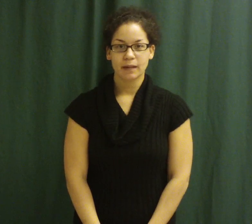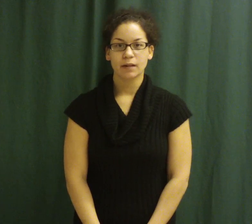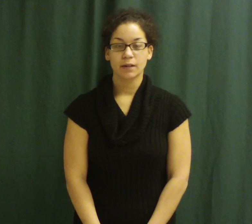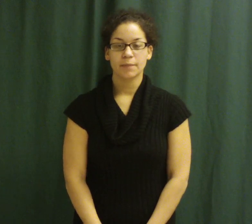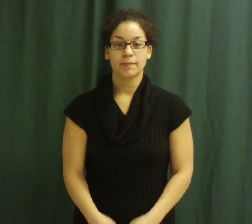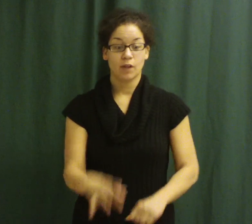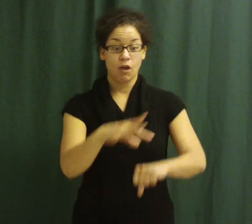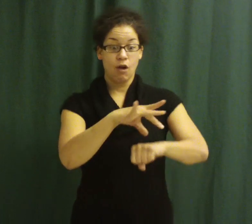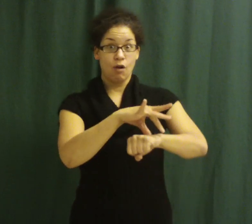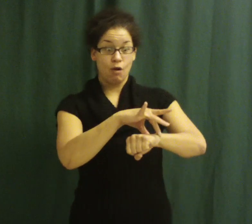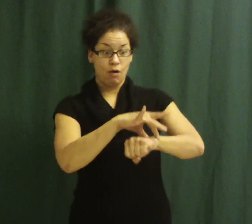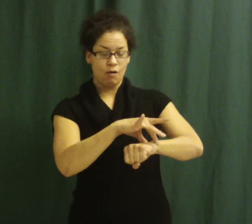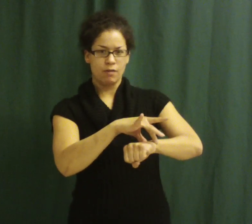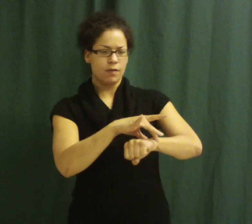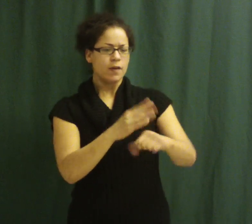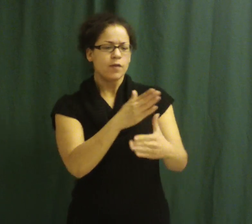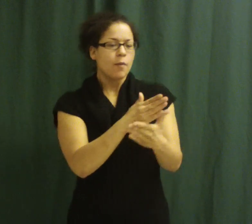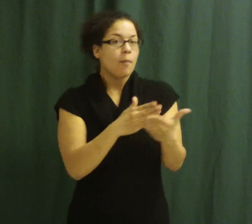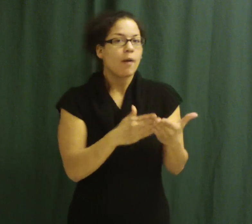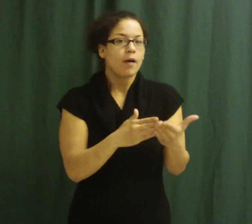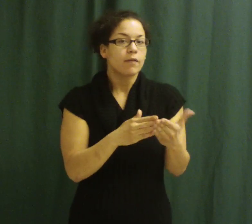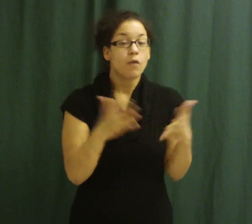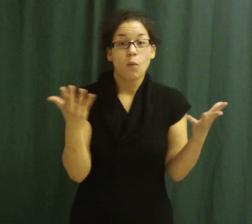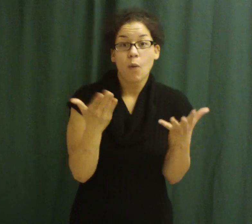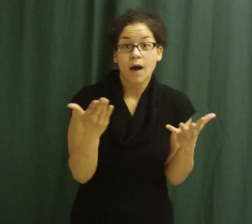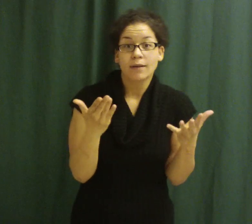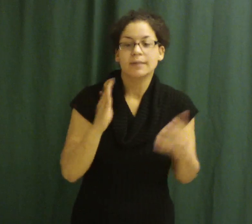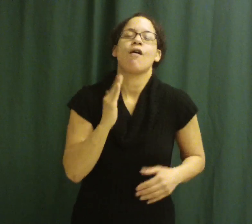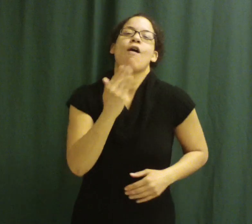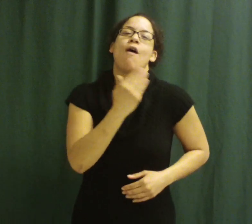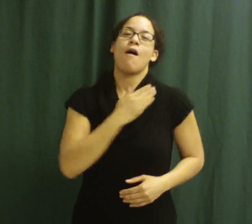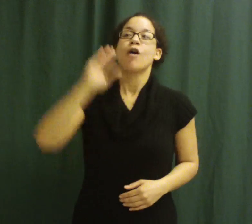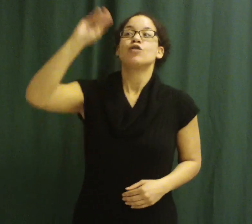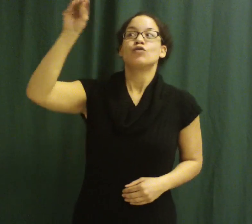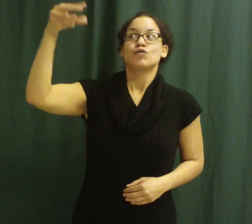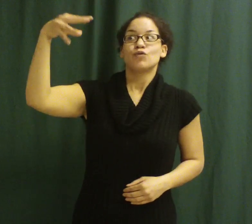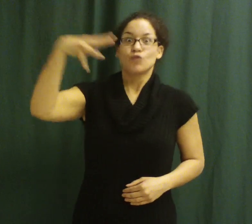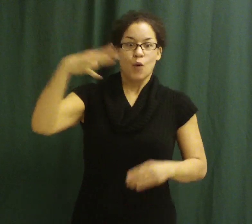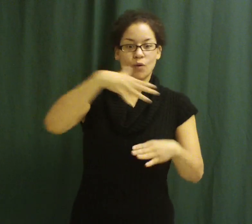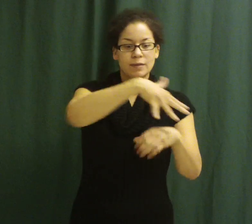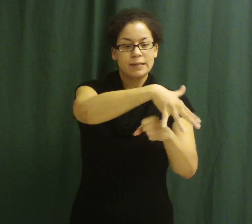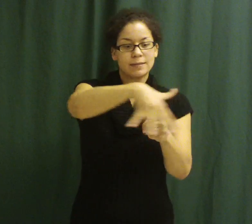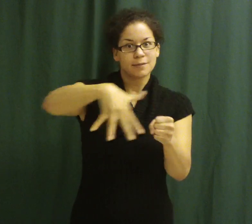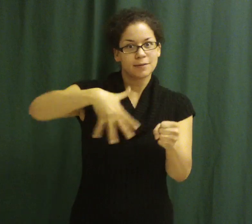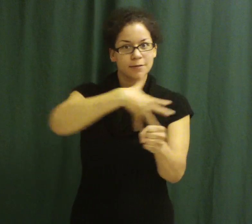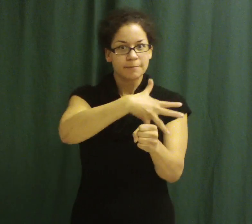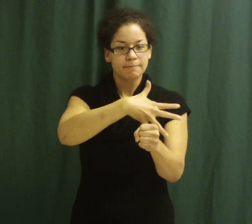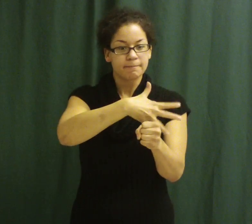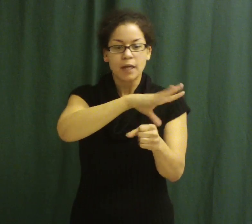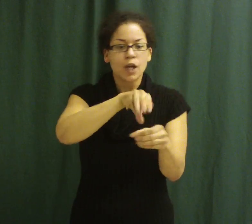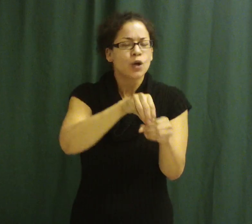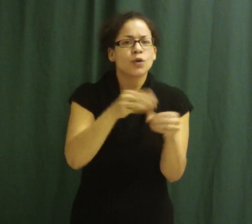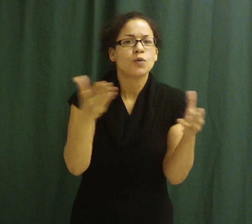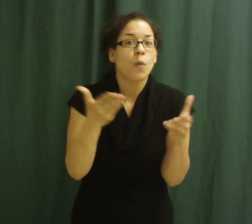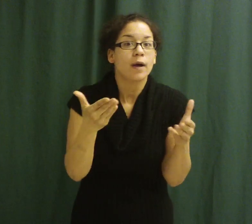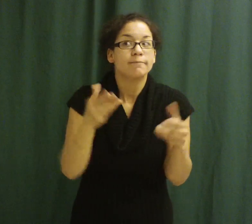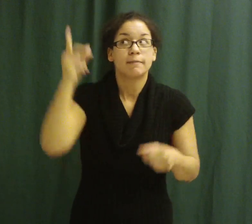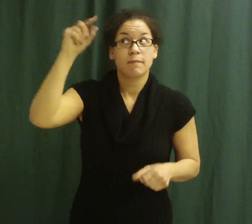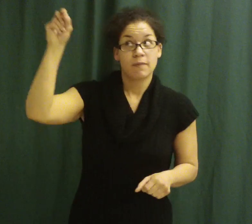Earth is part of our solar system, which includes the sun and the